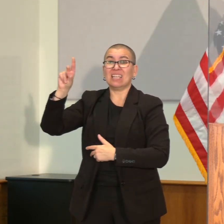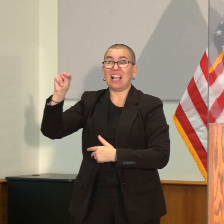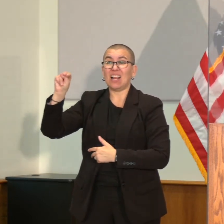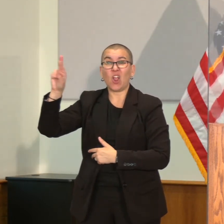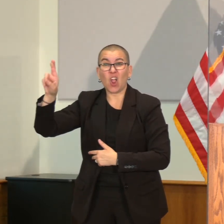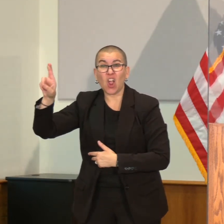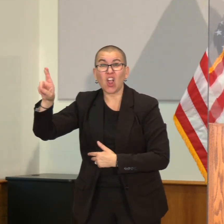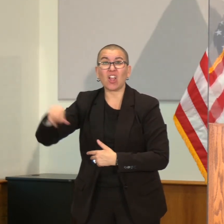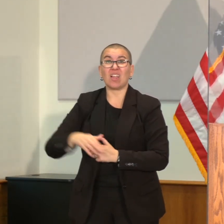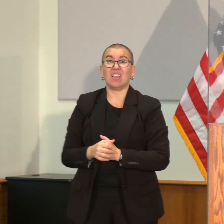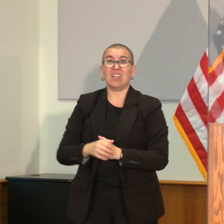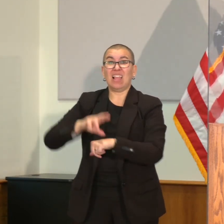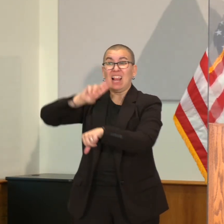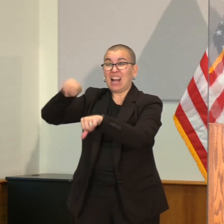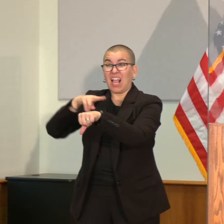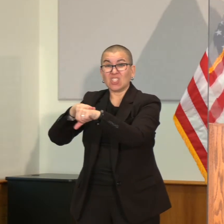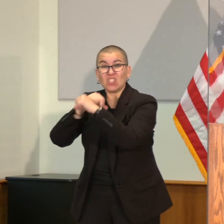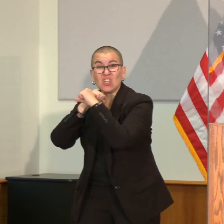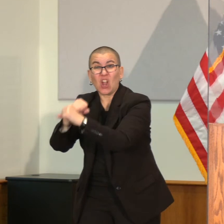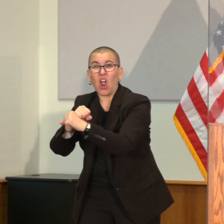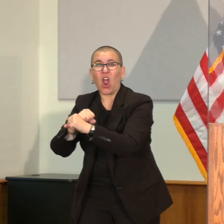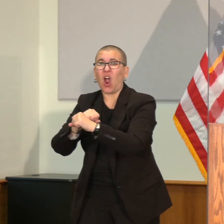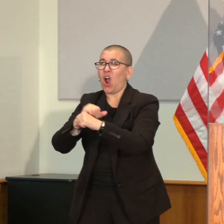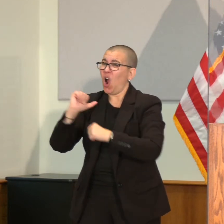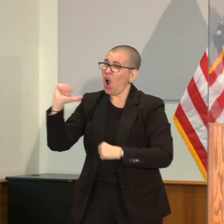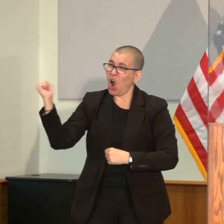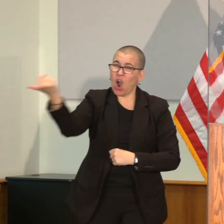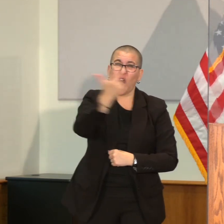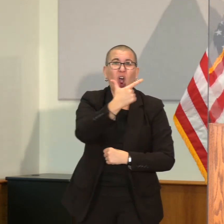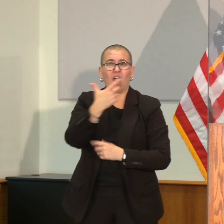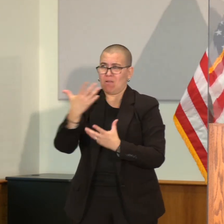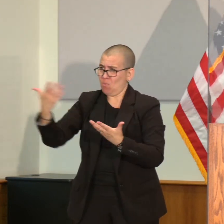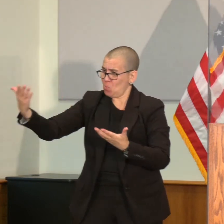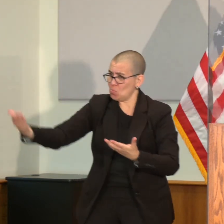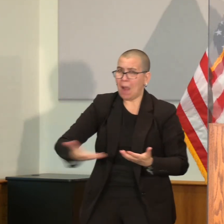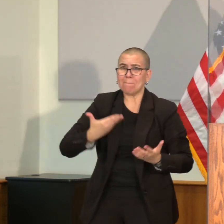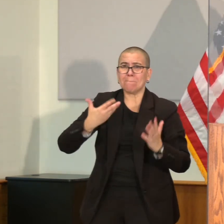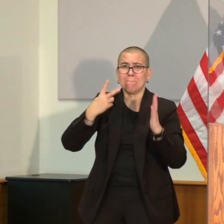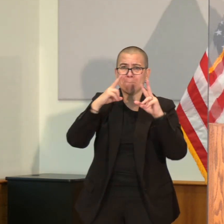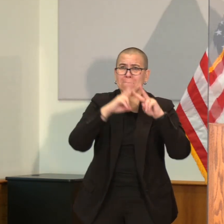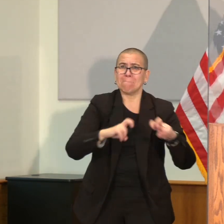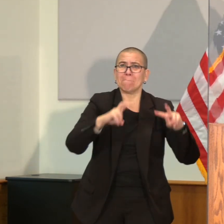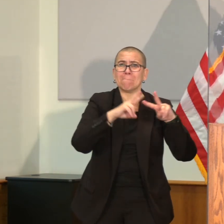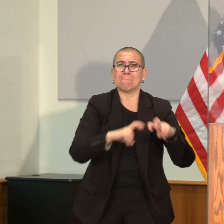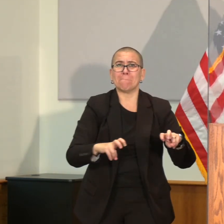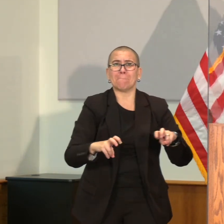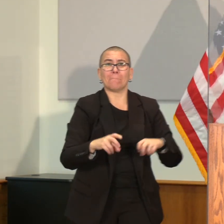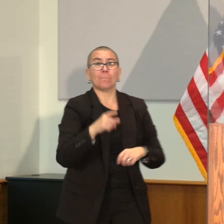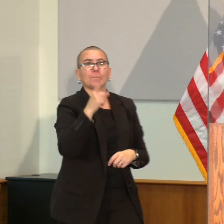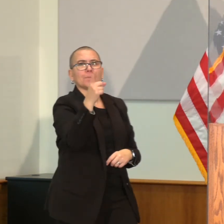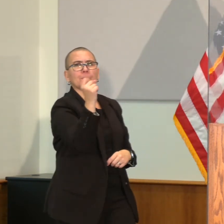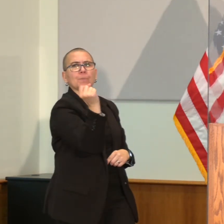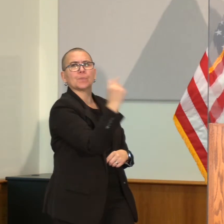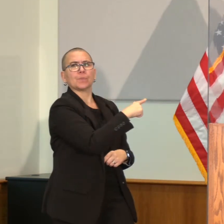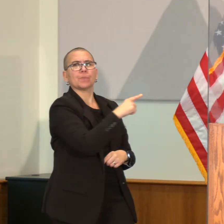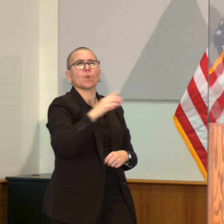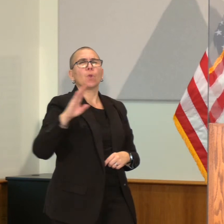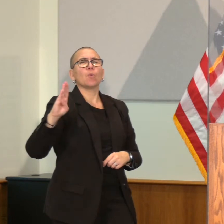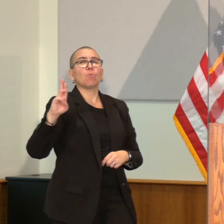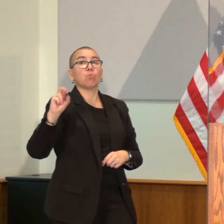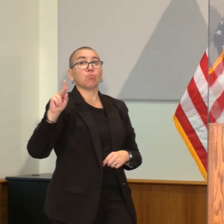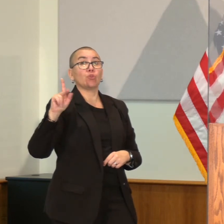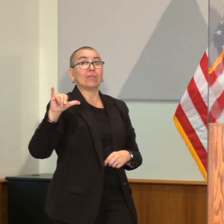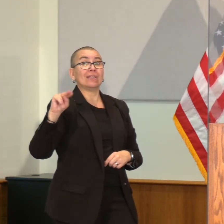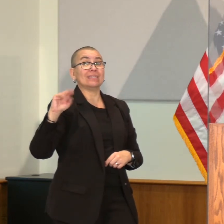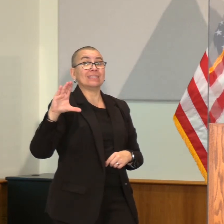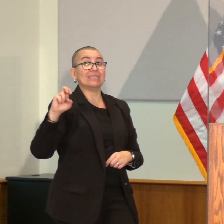was the other part, Brian, that you wanted? For cities like Brooklyn Center, which is now looking at a major settlement related to Dante Wright, depending on how that